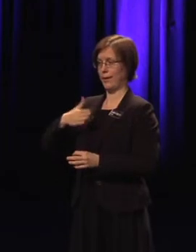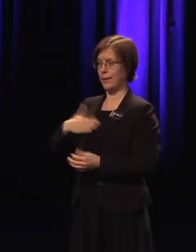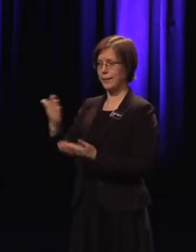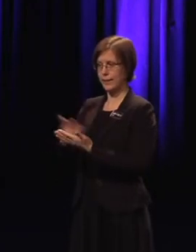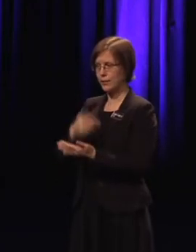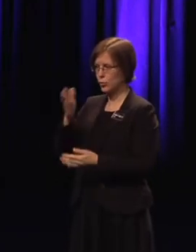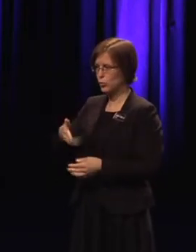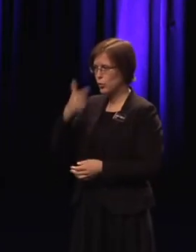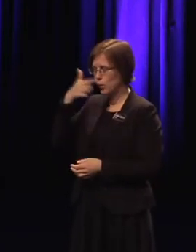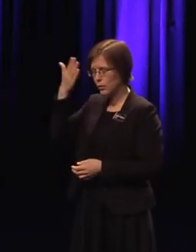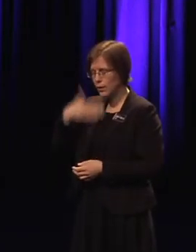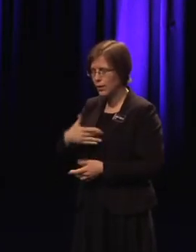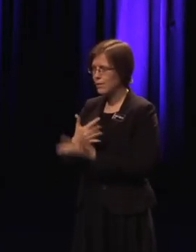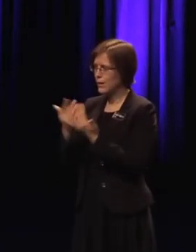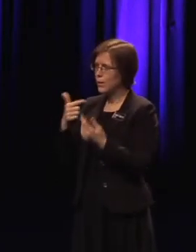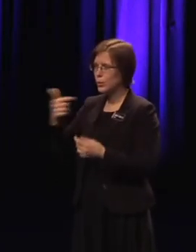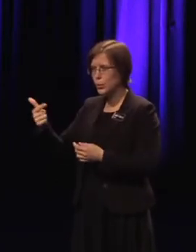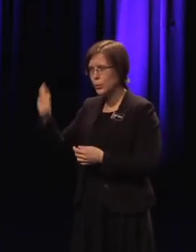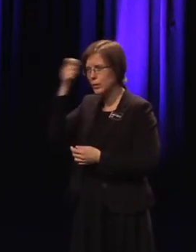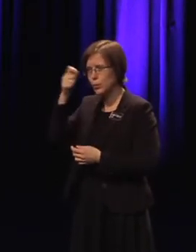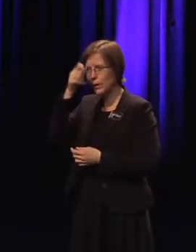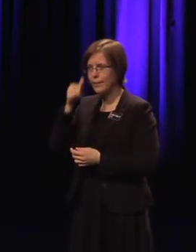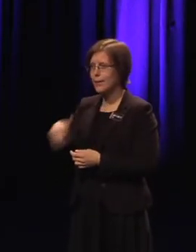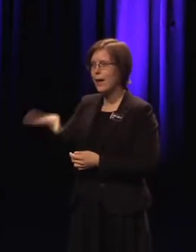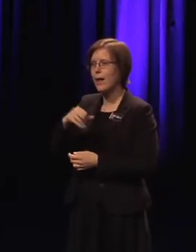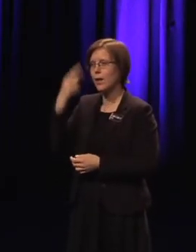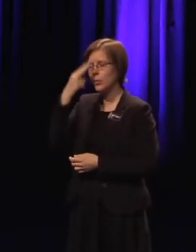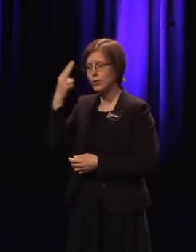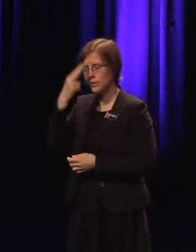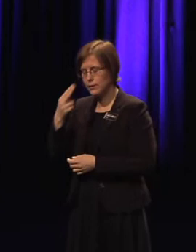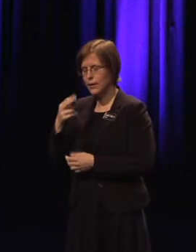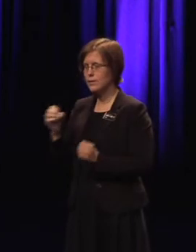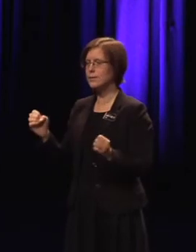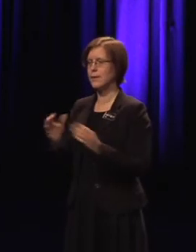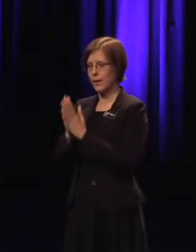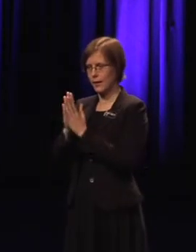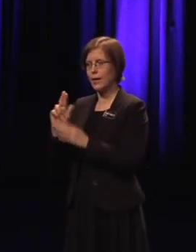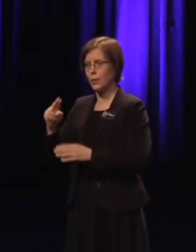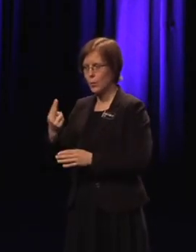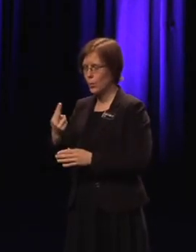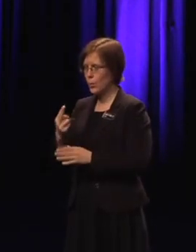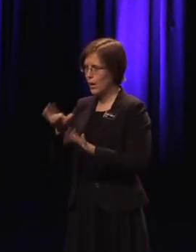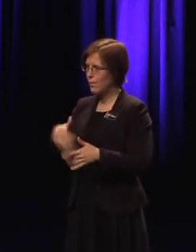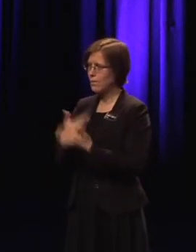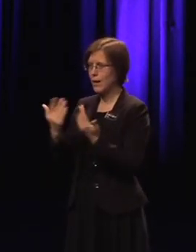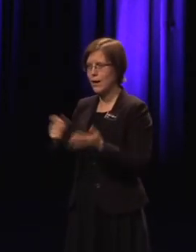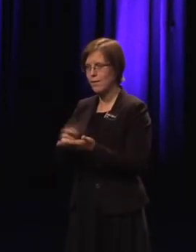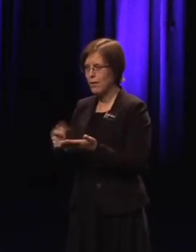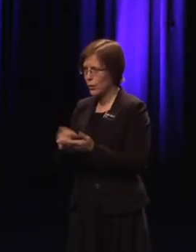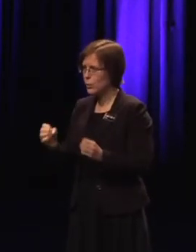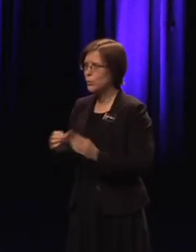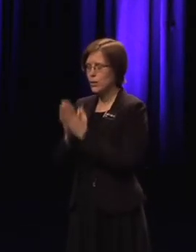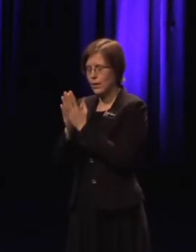Africa, thousands of students at all the universities are on strike for weeks, protesting the